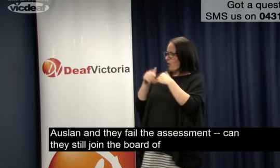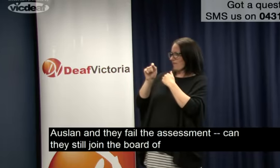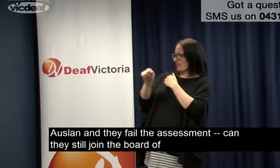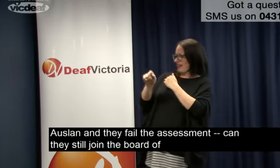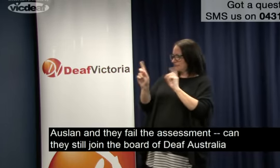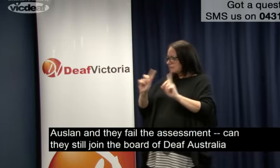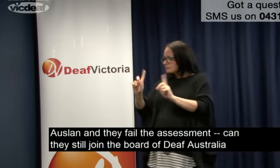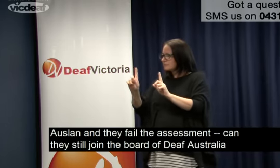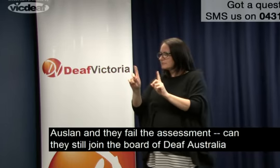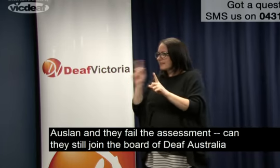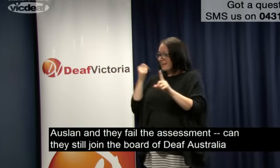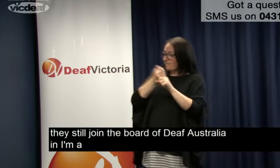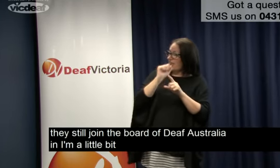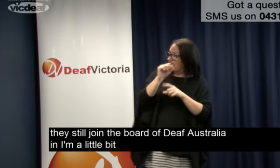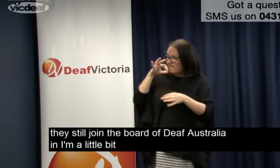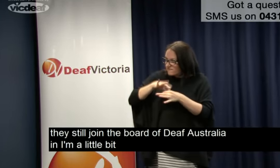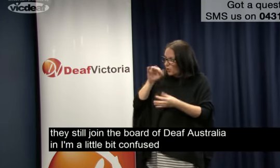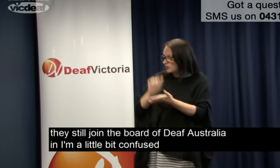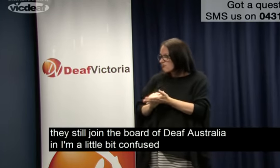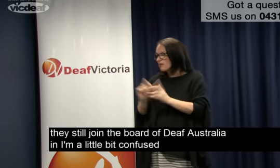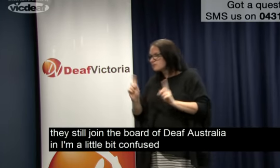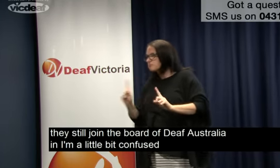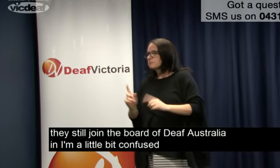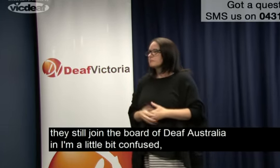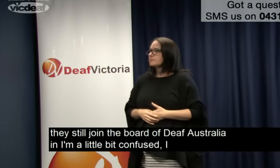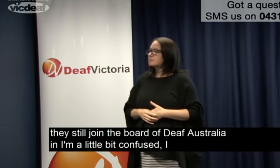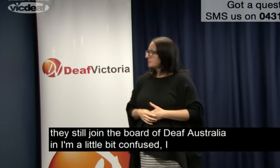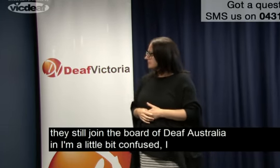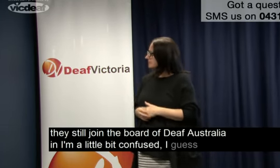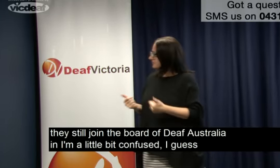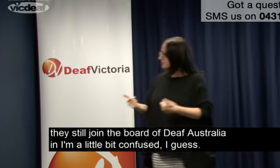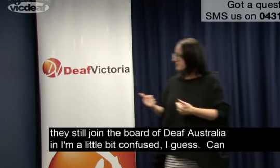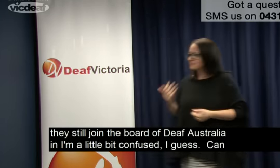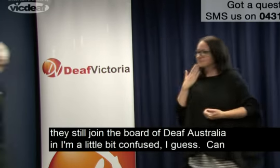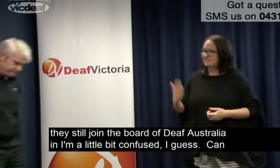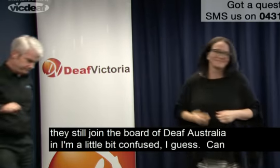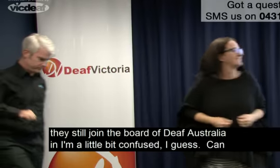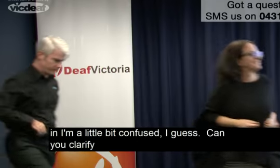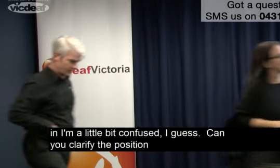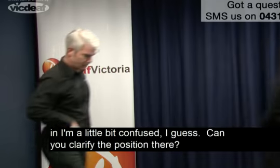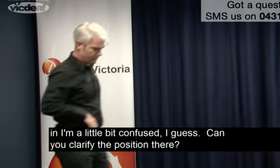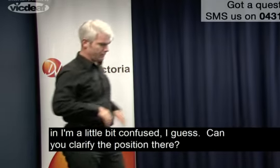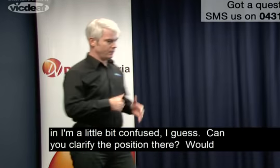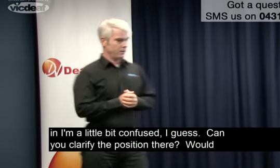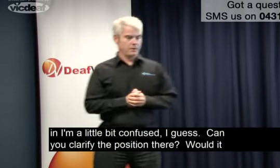you just clarify the position there? Would it affect their voting right as well? Thank you, Todd.